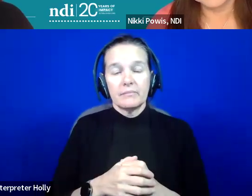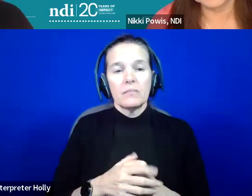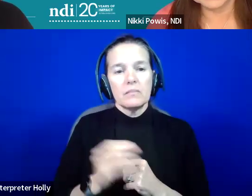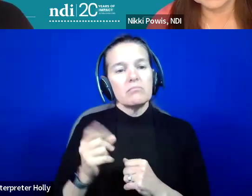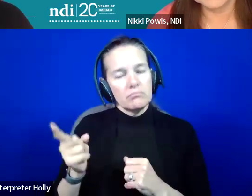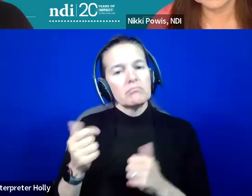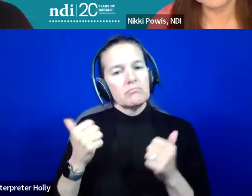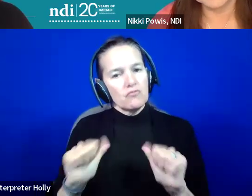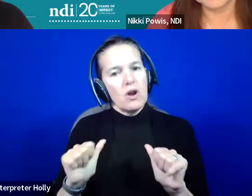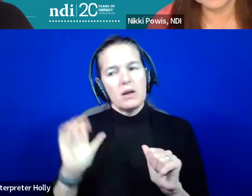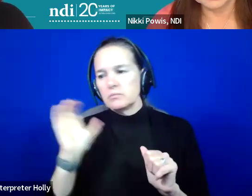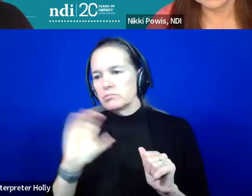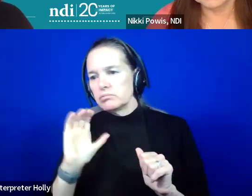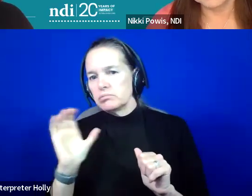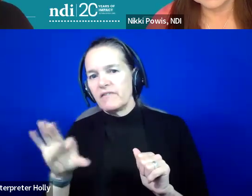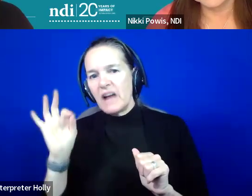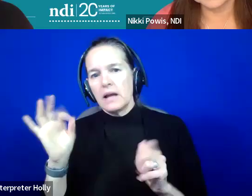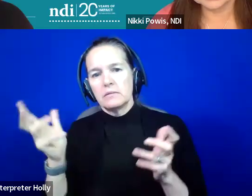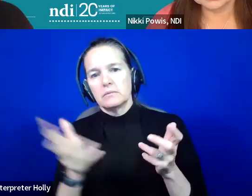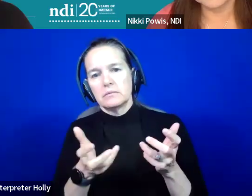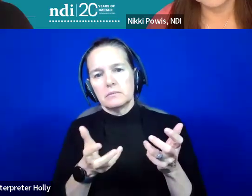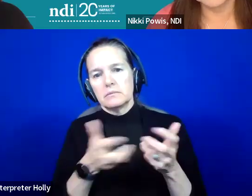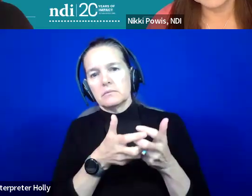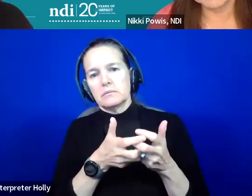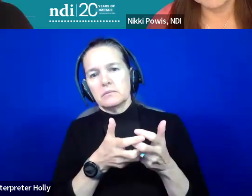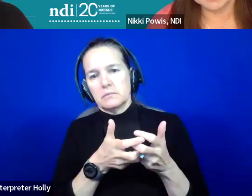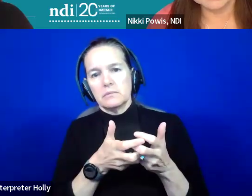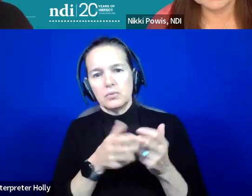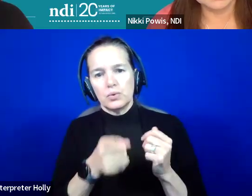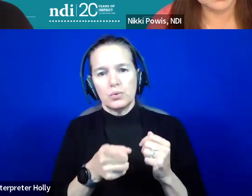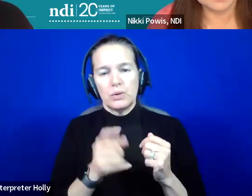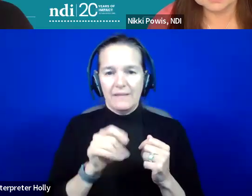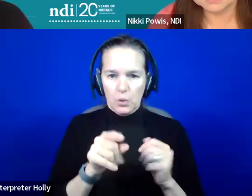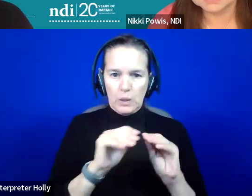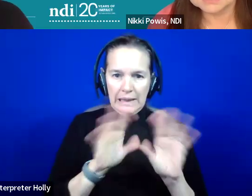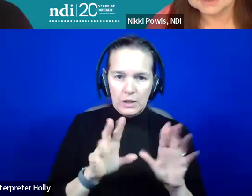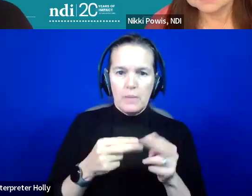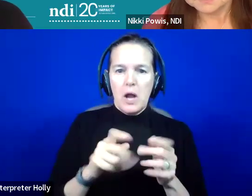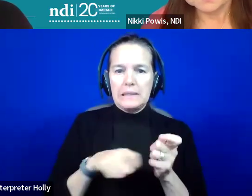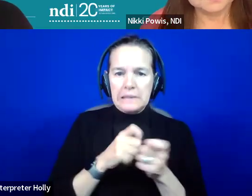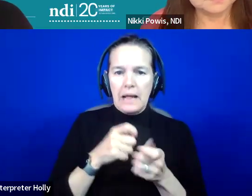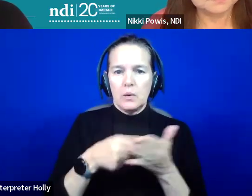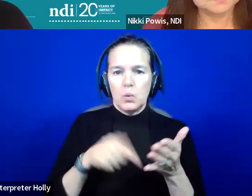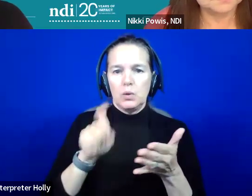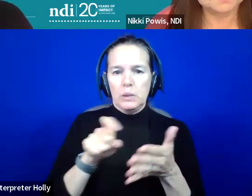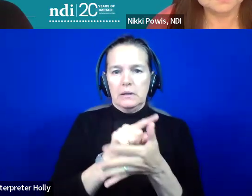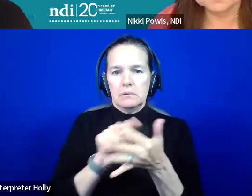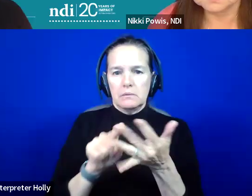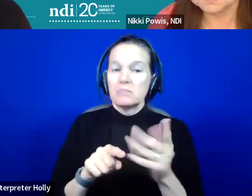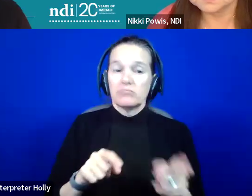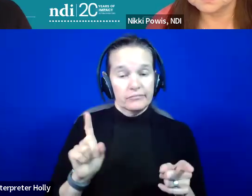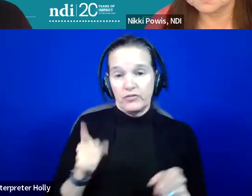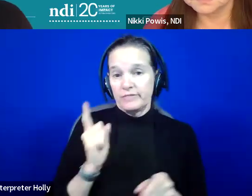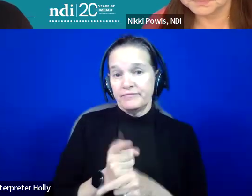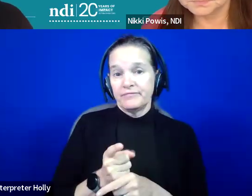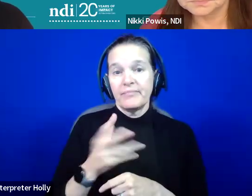find that expertise if you are clear on the type of help and support that you need. Absolutely. And actually, it